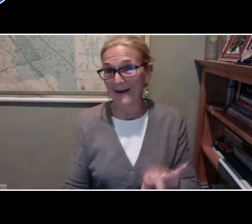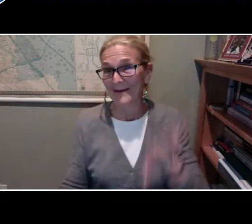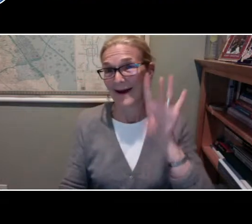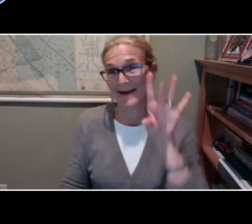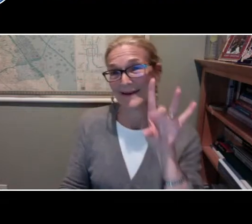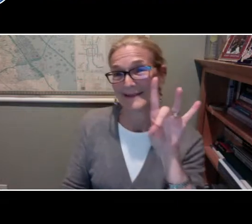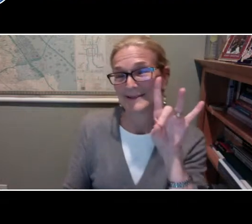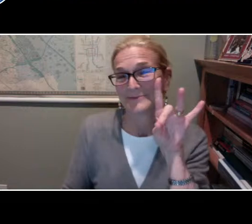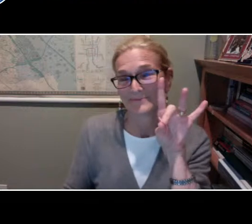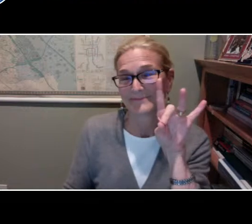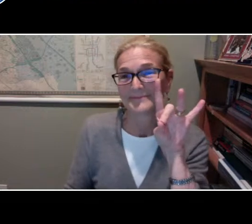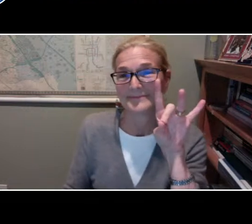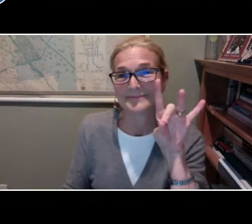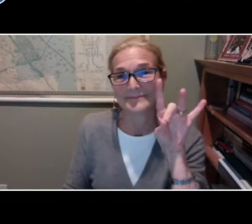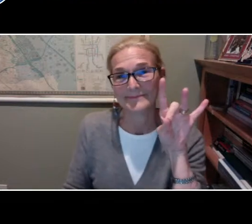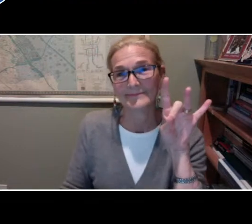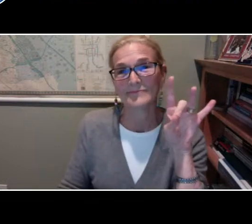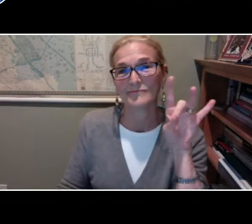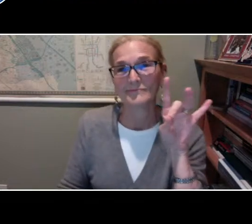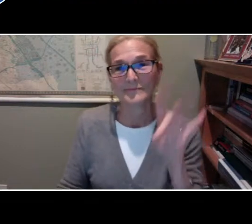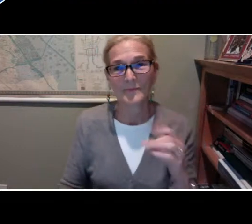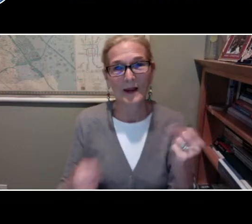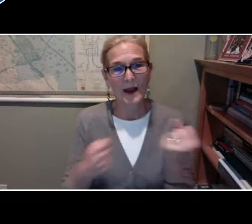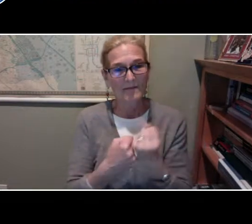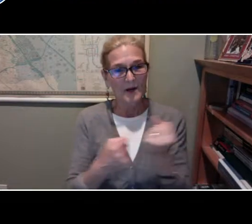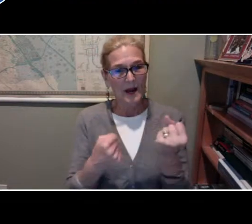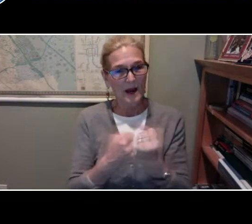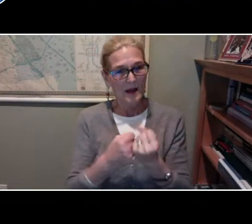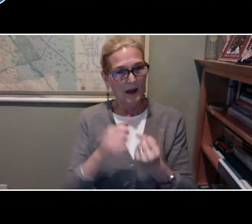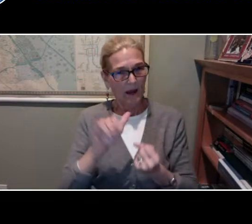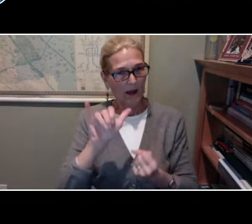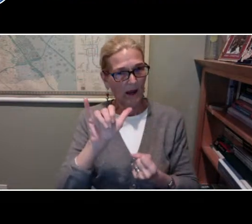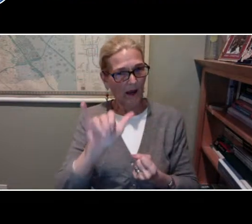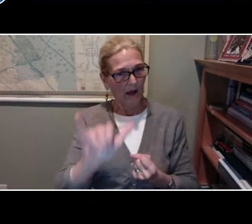policymakers, and